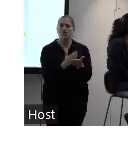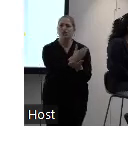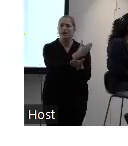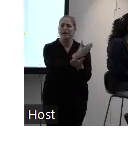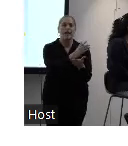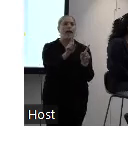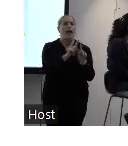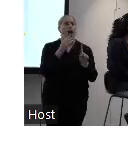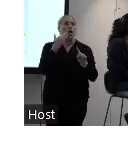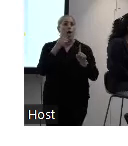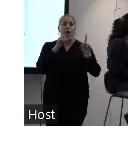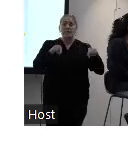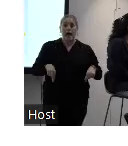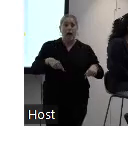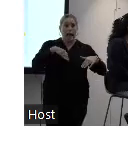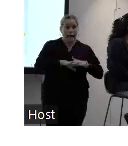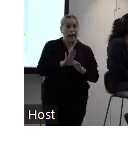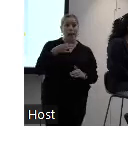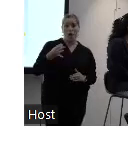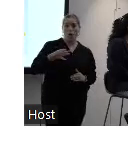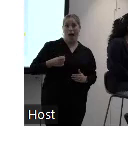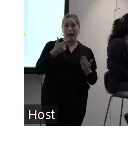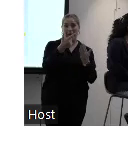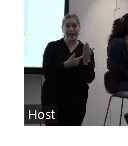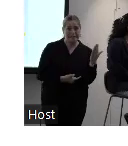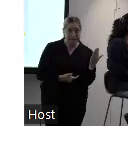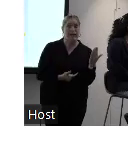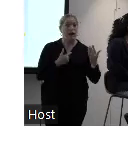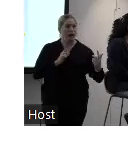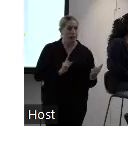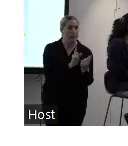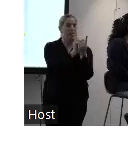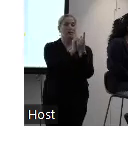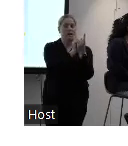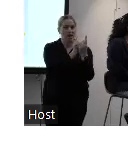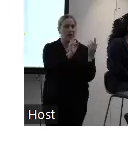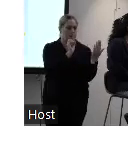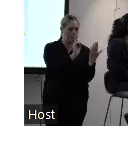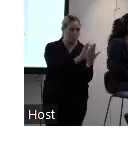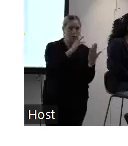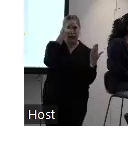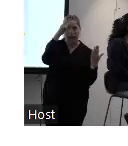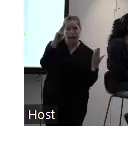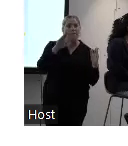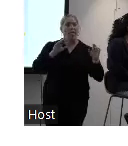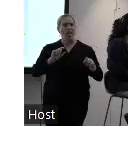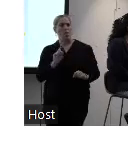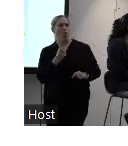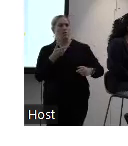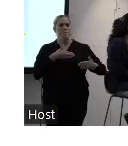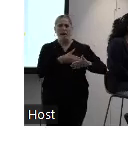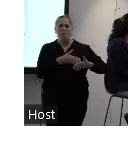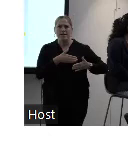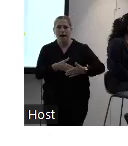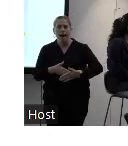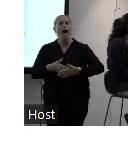the wait list, if you like, to when they present for assessment, and what needs do they have access to and where are the barriers, and then what do they take away from